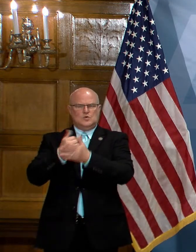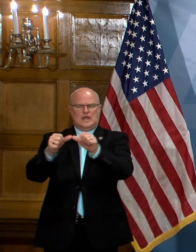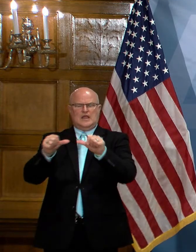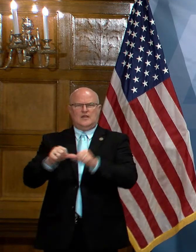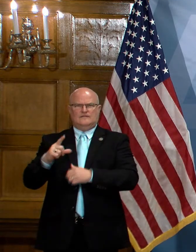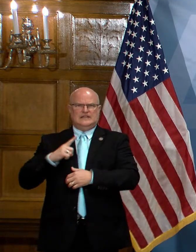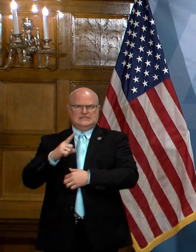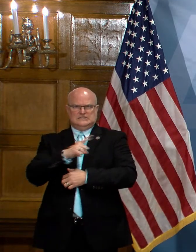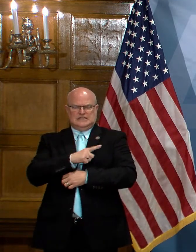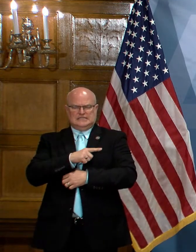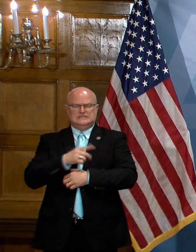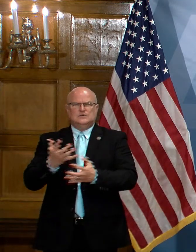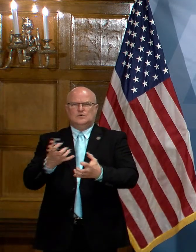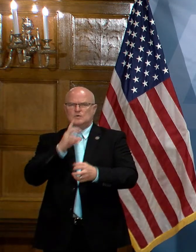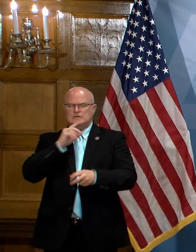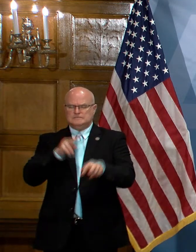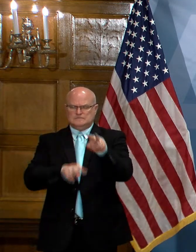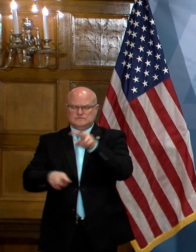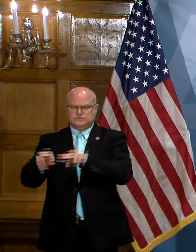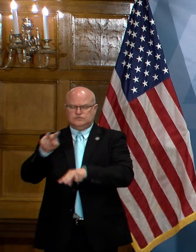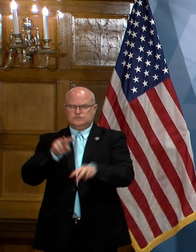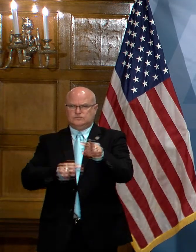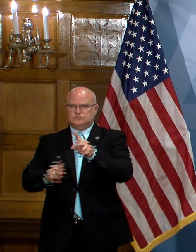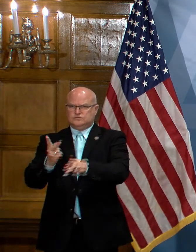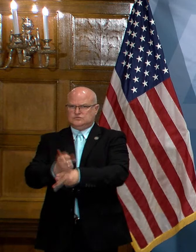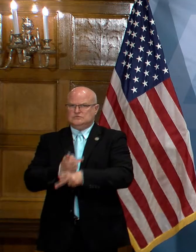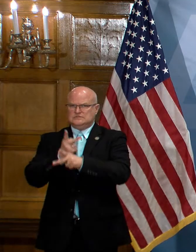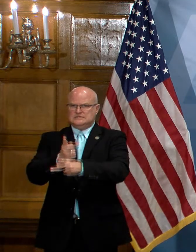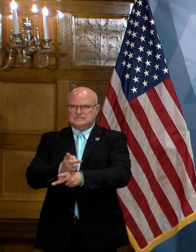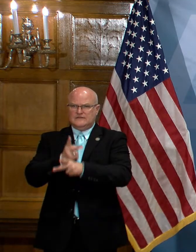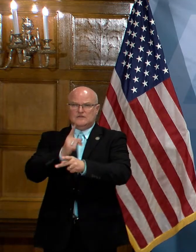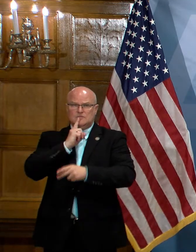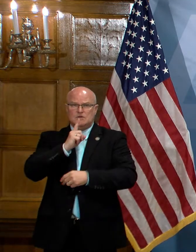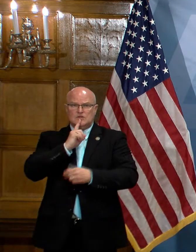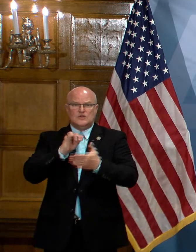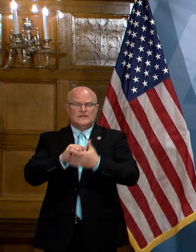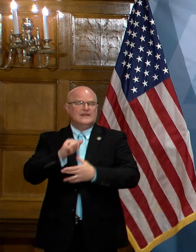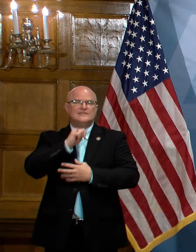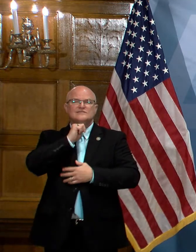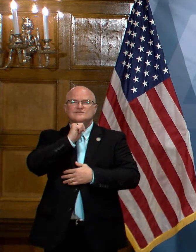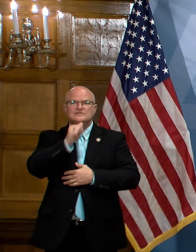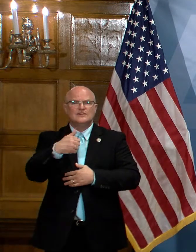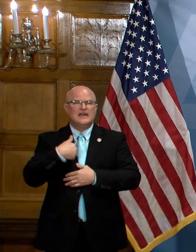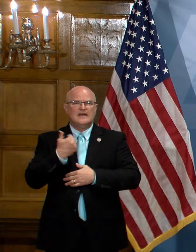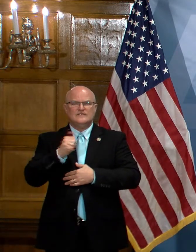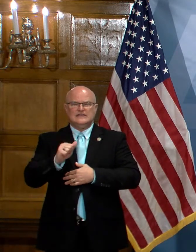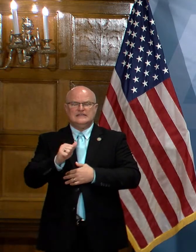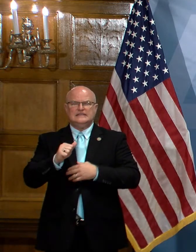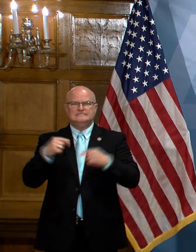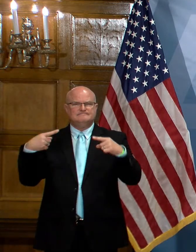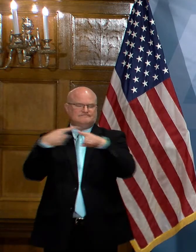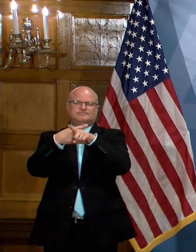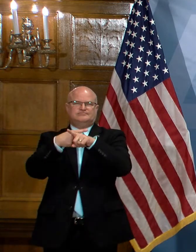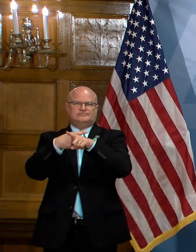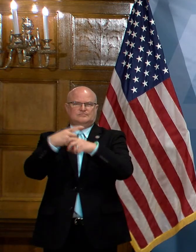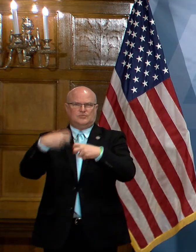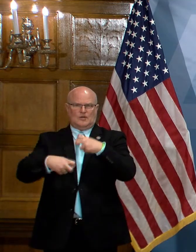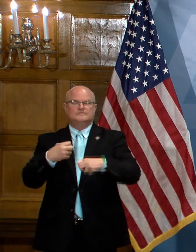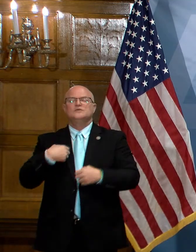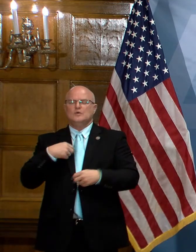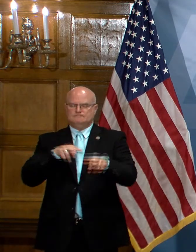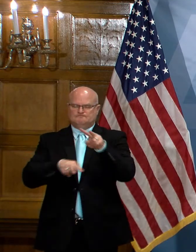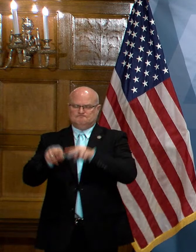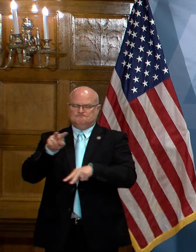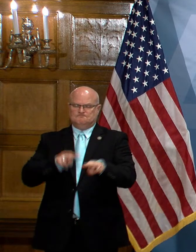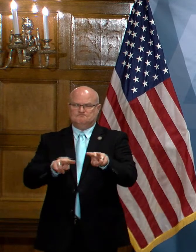area of legislation, you want to look at it carefully just to make sure there's not any unintended consequences. So we're going to look